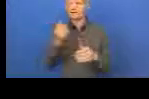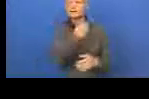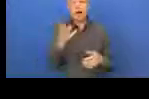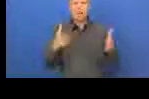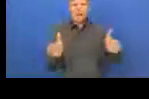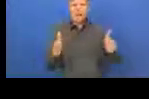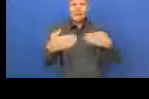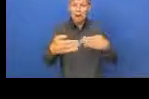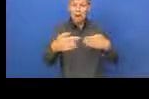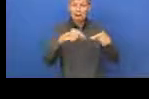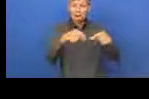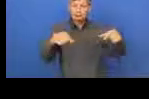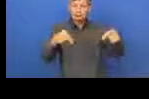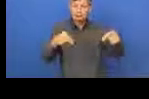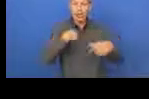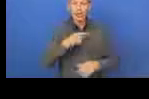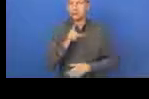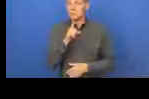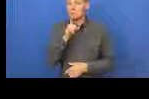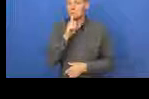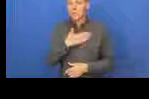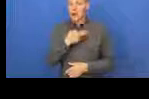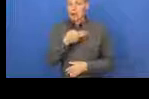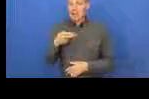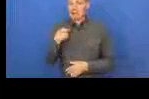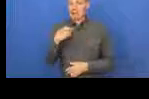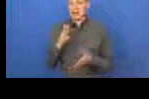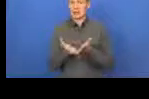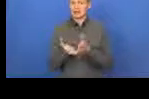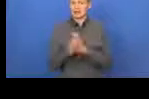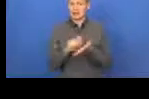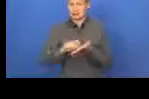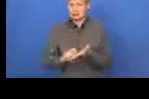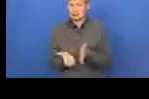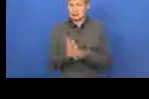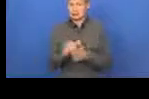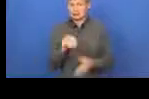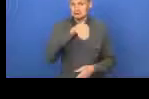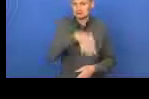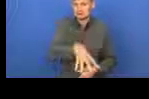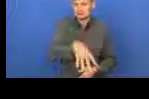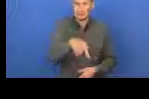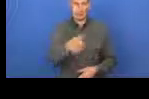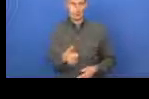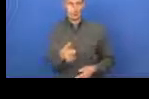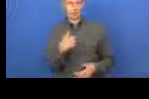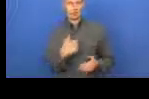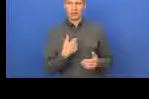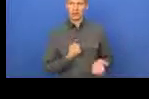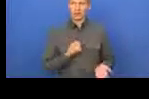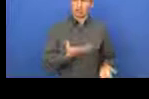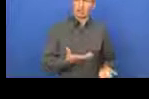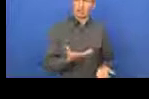will disclose school violence and bullying when it occurs. Stakeholders also pointed out the need for involvement of students with disabilities in